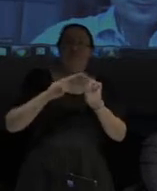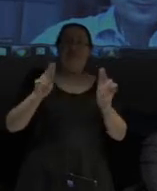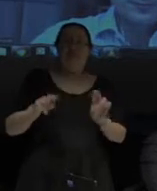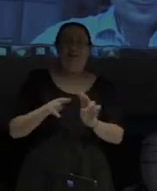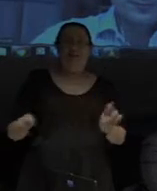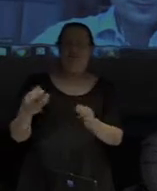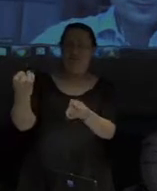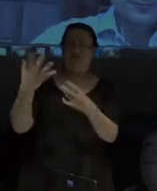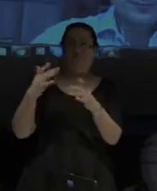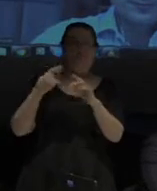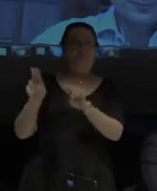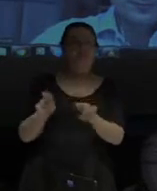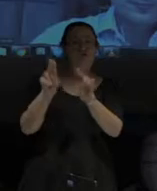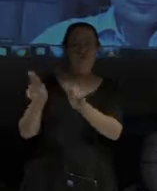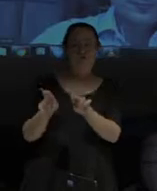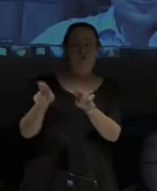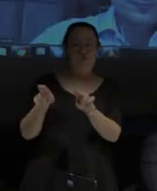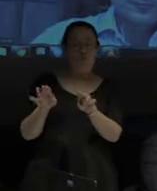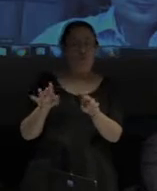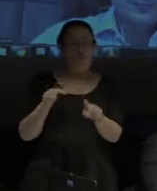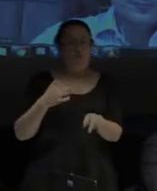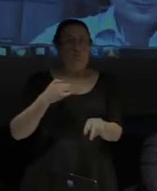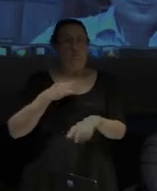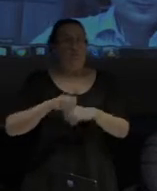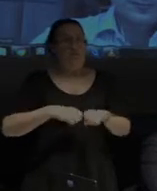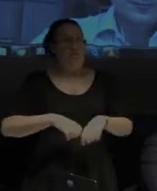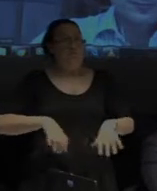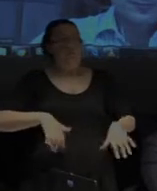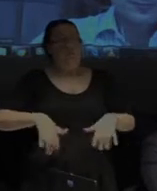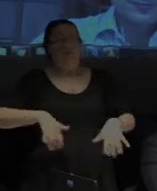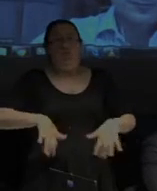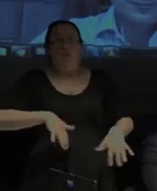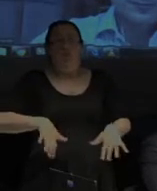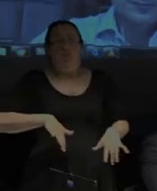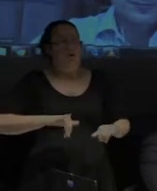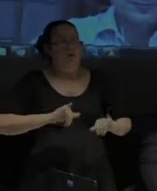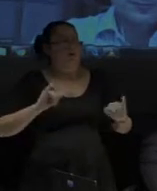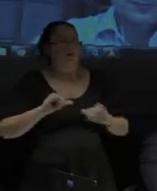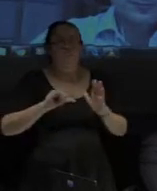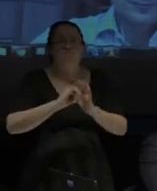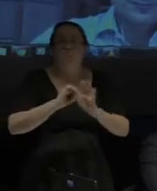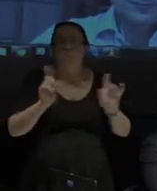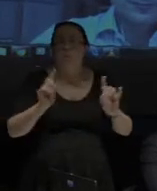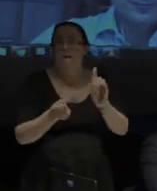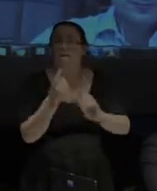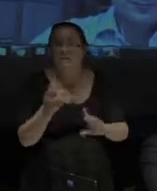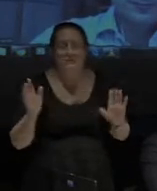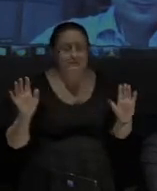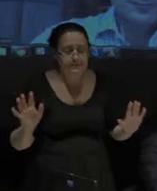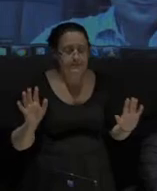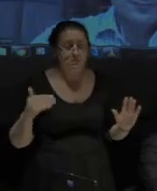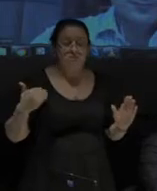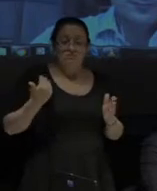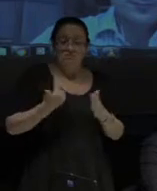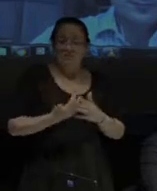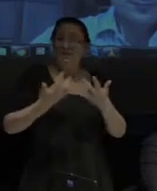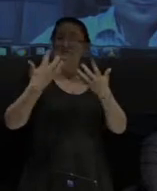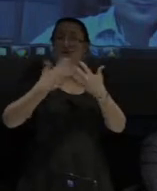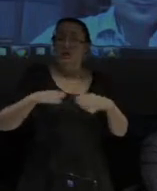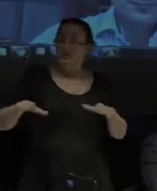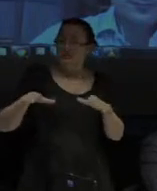feed, which just sends me into apoplexy if anything goes wrong. But so far, our technology people have